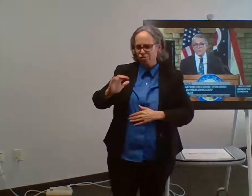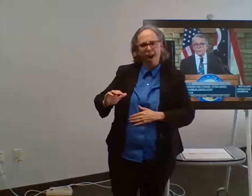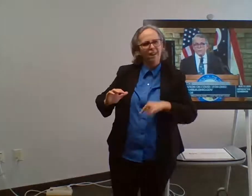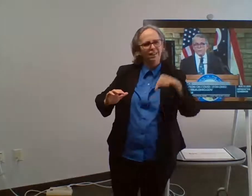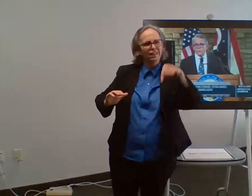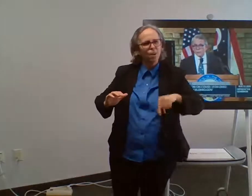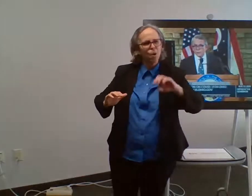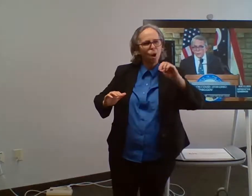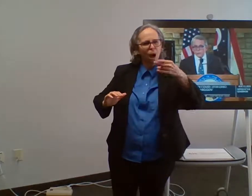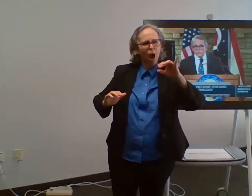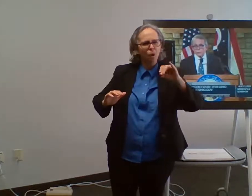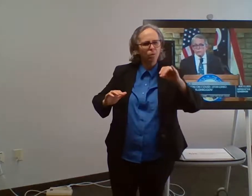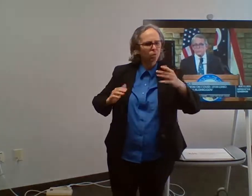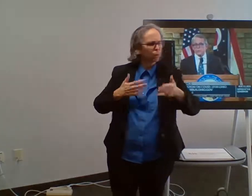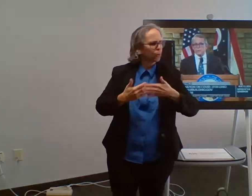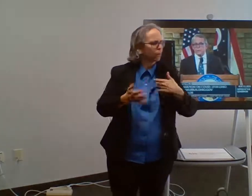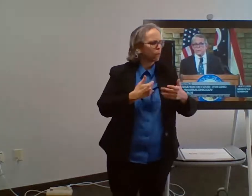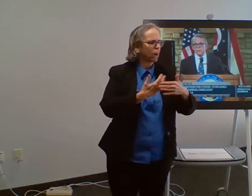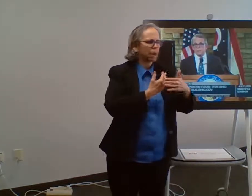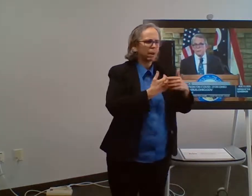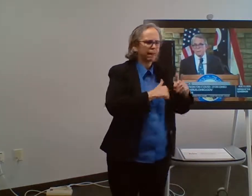background, whatever their race,